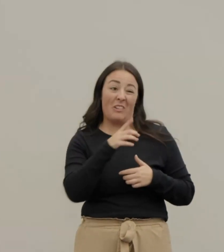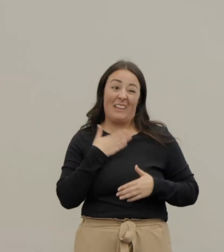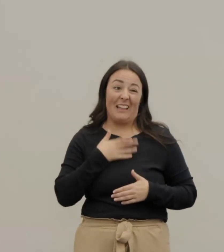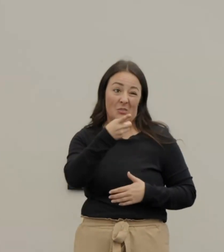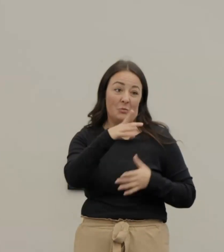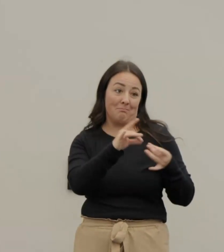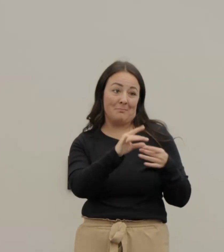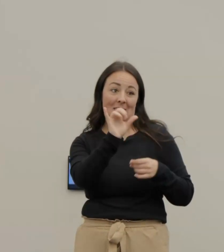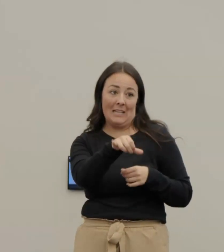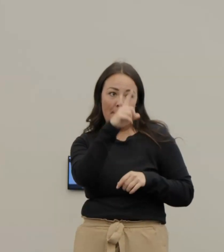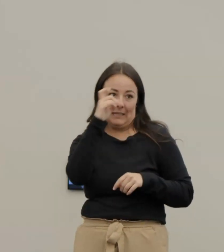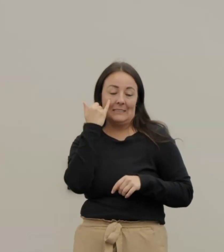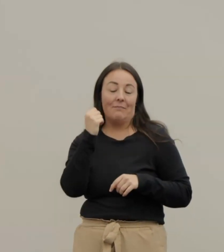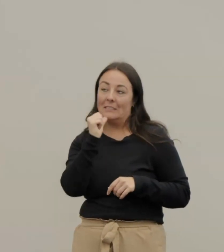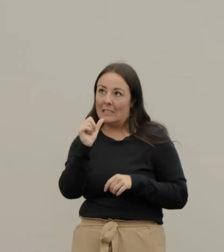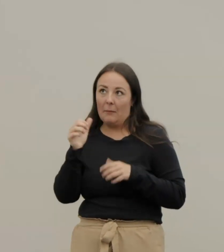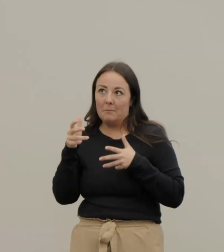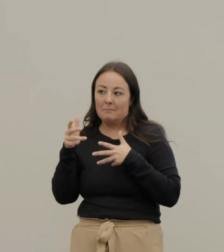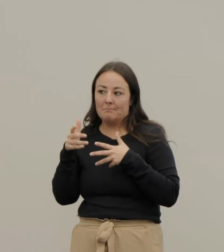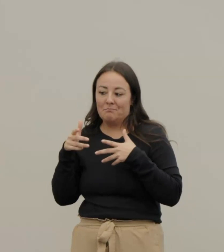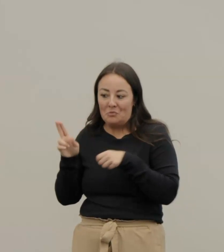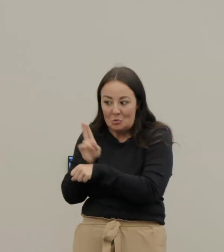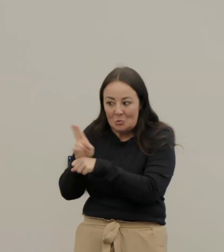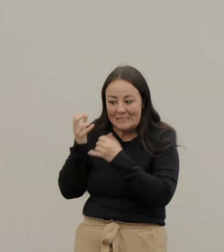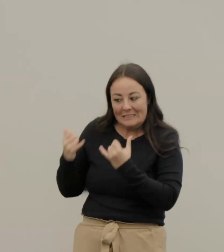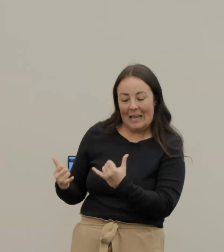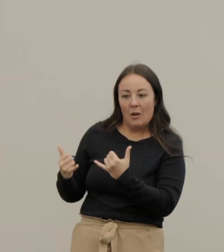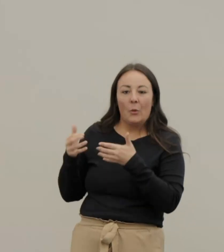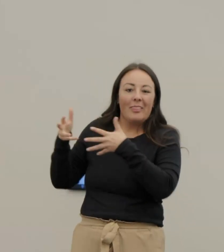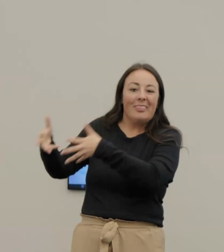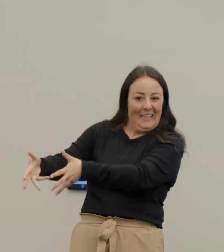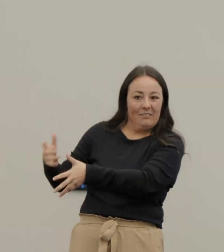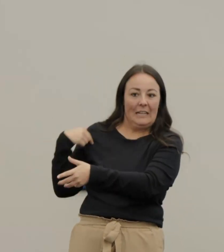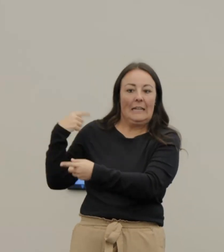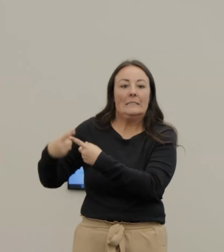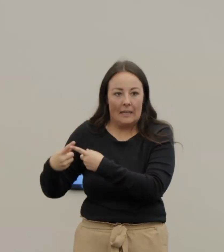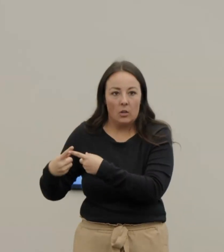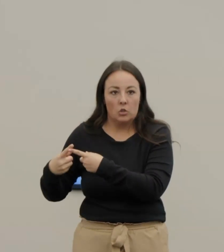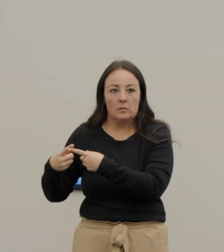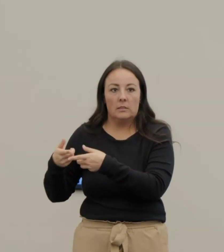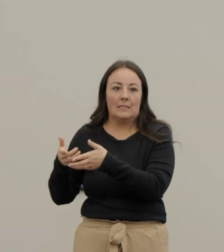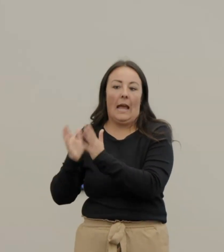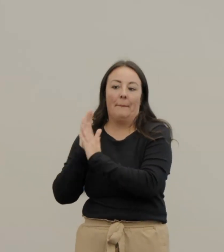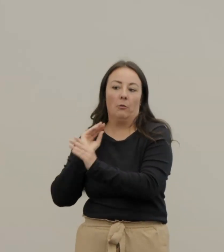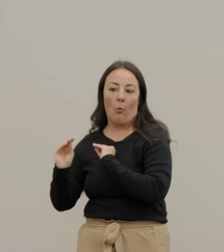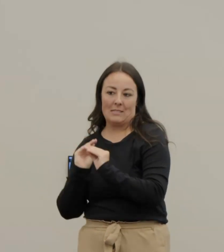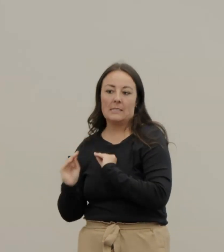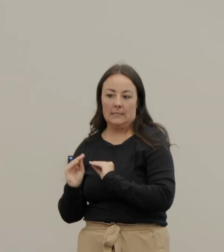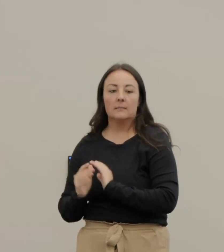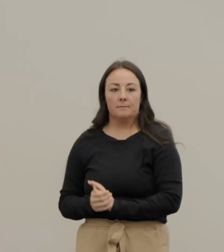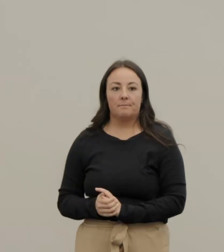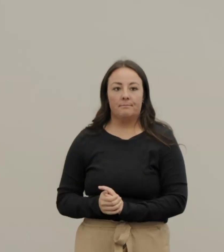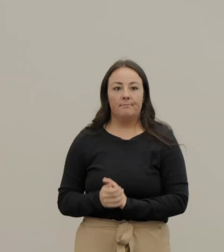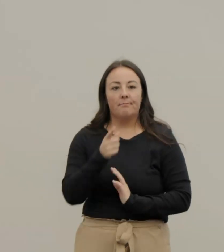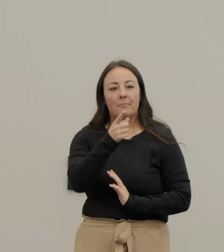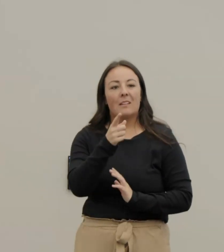gonna say, if it's not being used, leave it to be remediated when it's requested. And I'll clarify, a lot of the stuff that goes in our